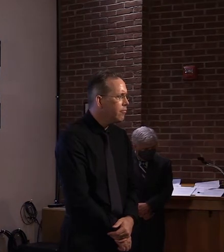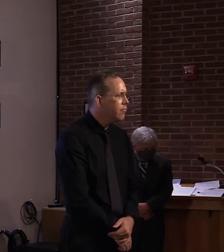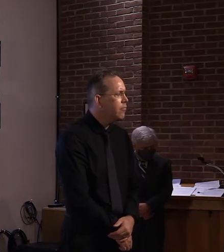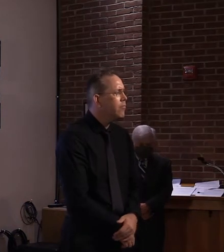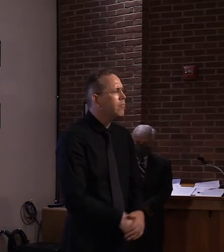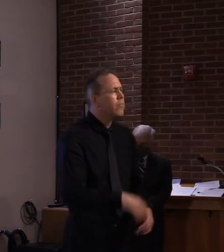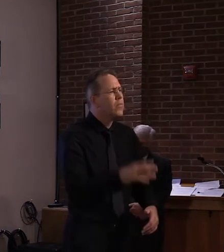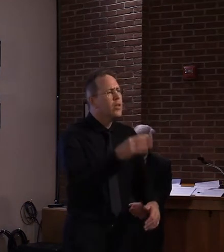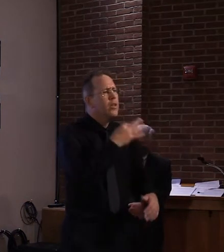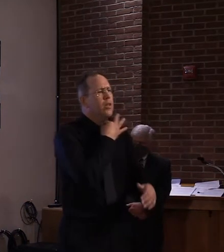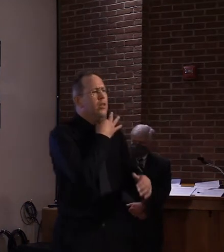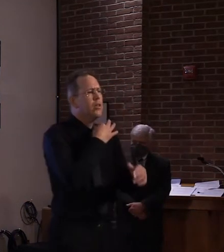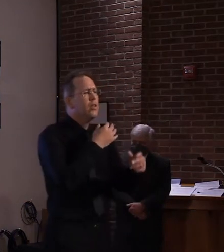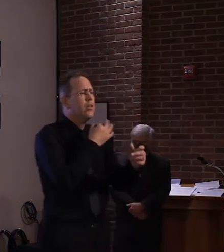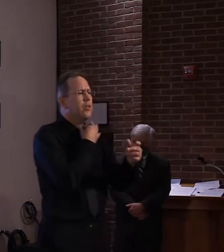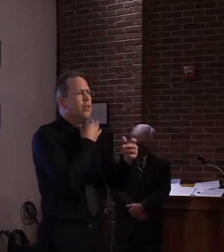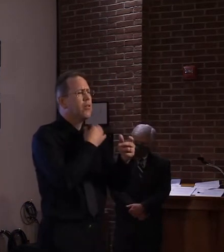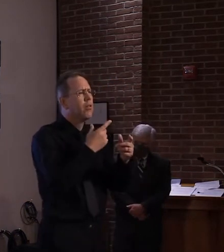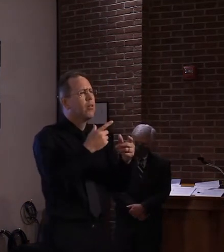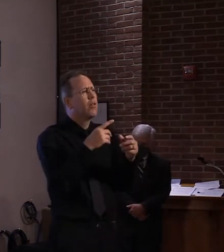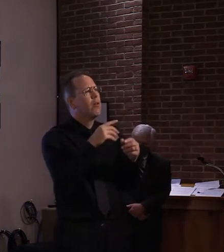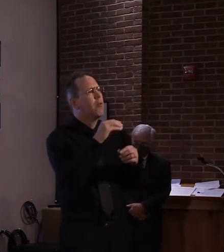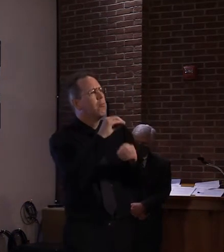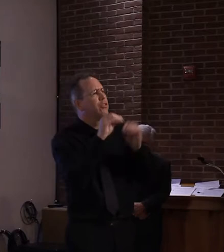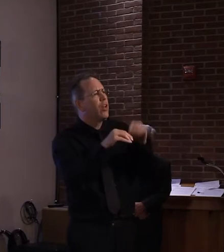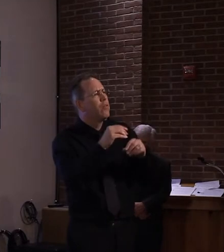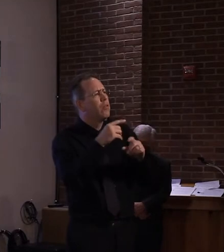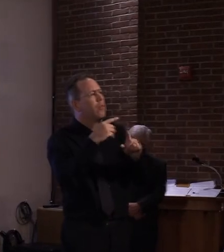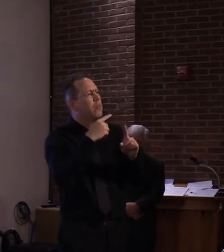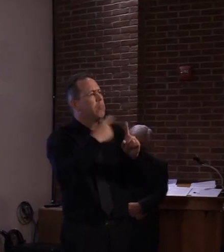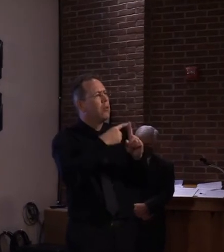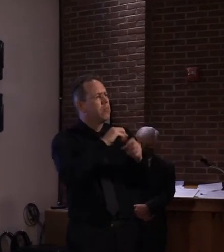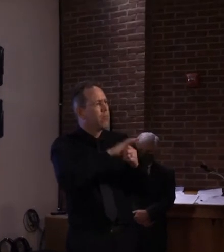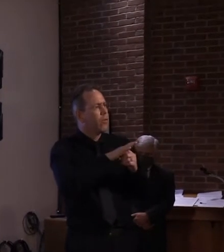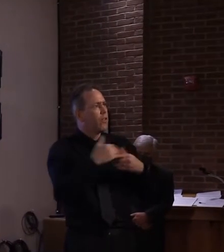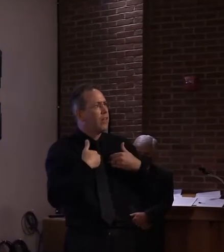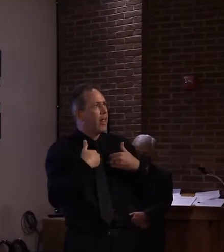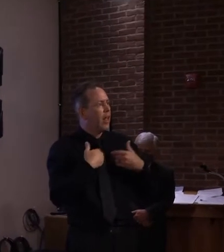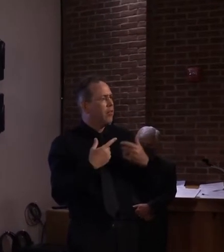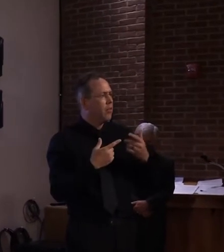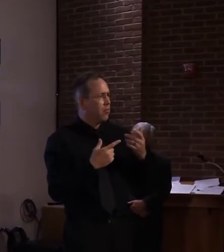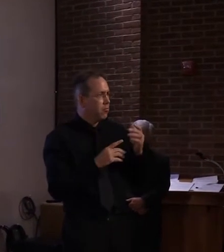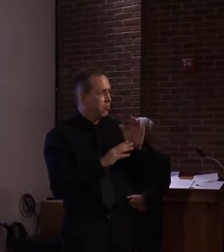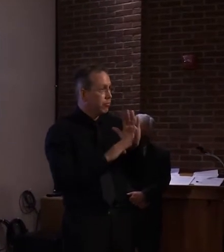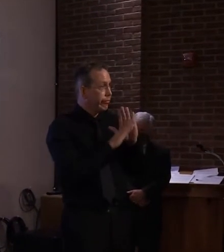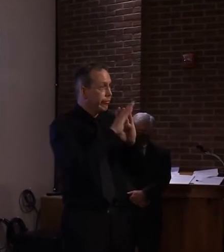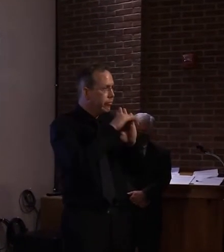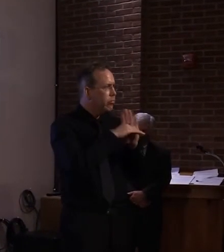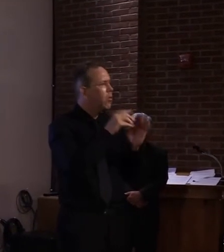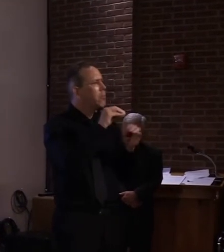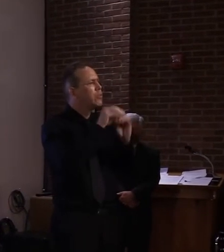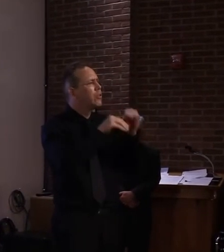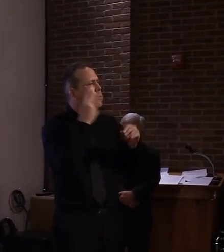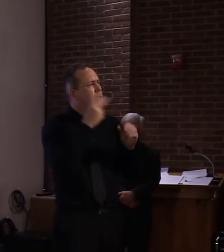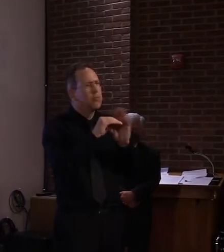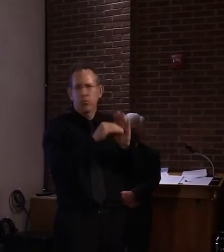Commissioner Yeah, so we put up